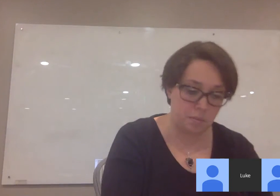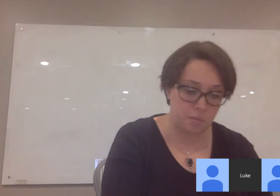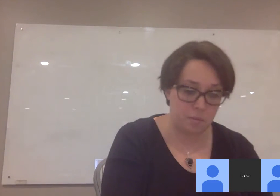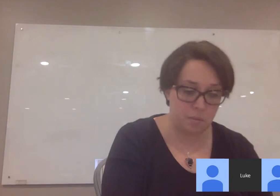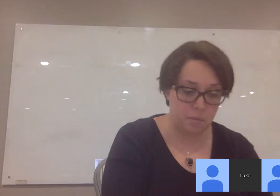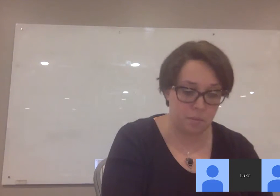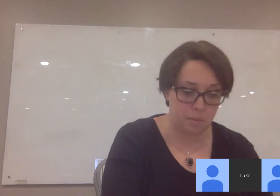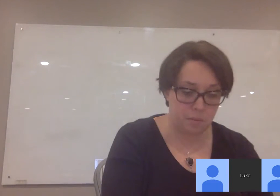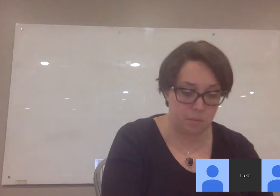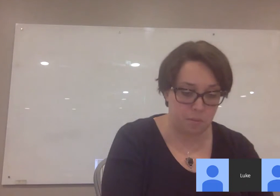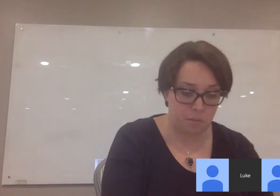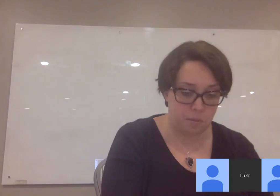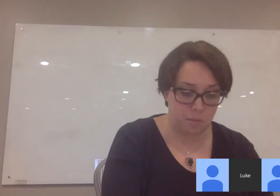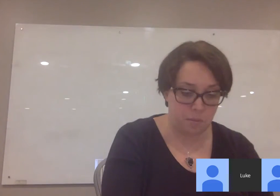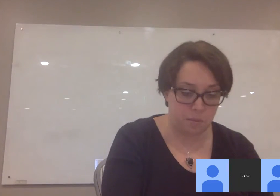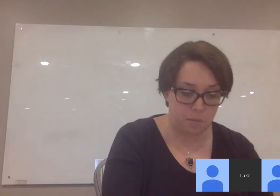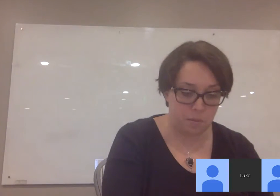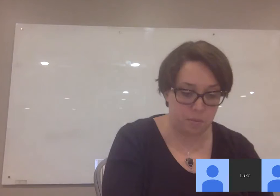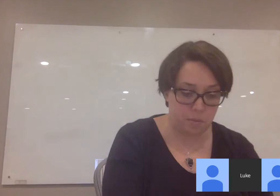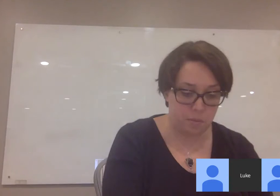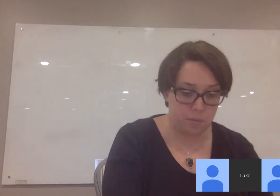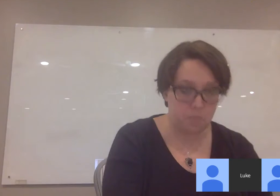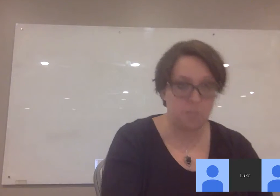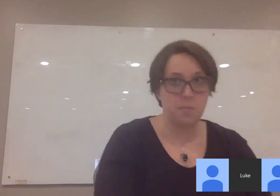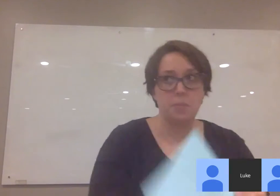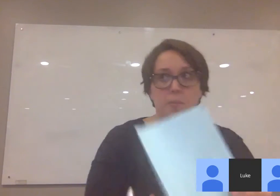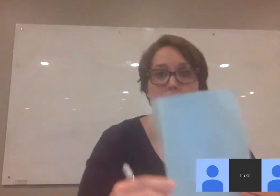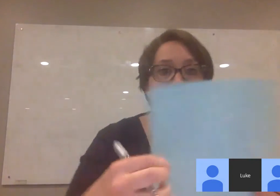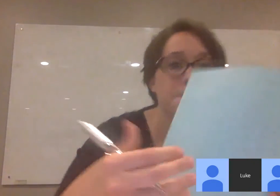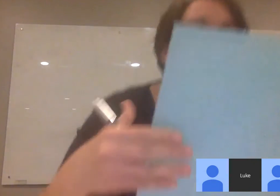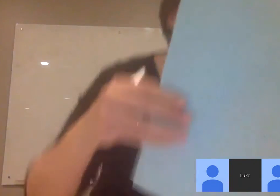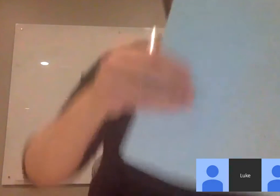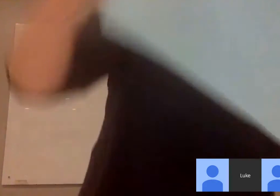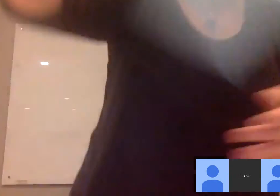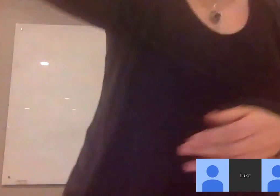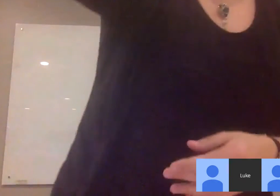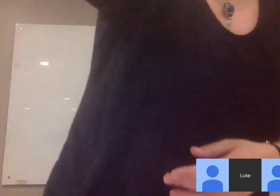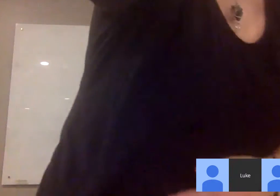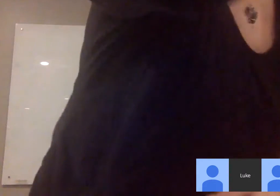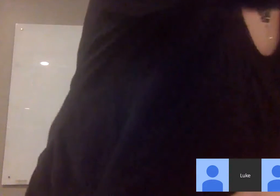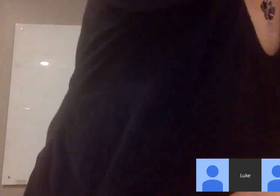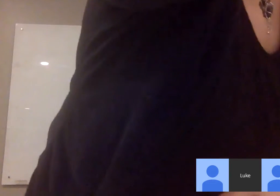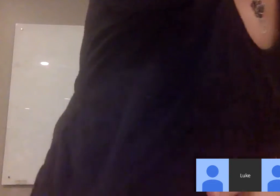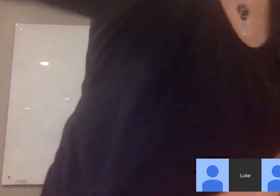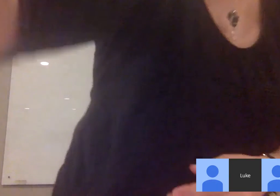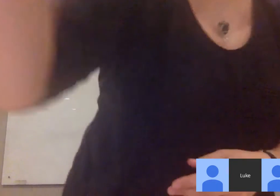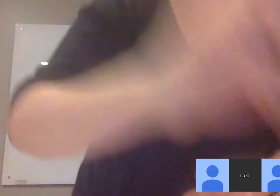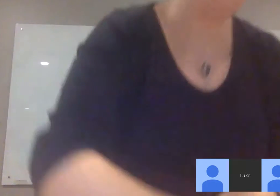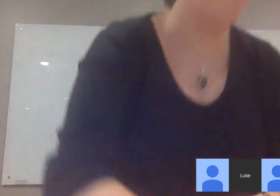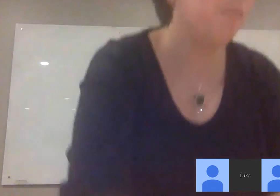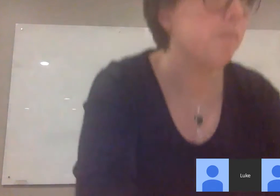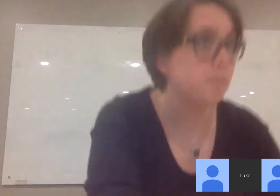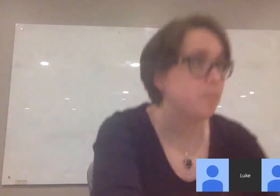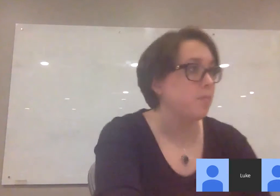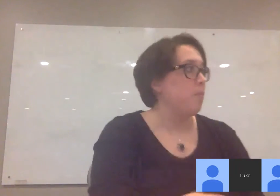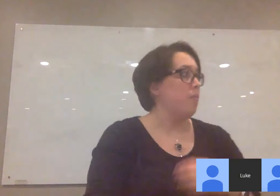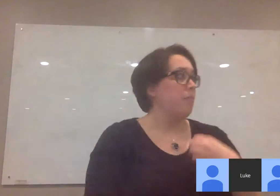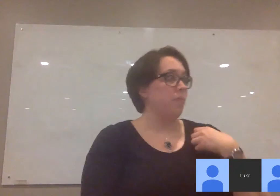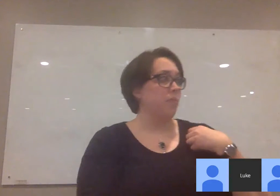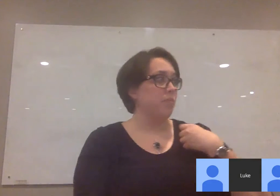All of Austin. I'm recording the audio. One minute. And that's where you log into that Fortinet that comes Yeah,